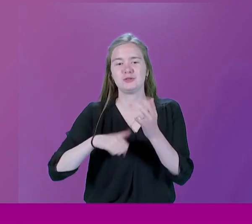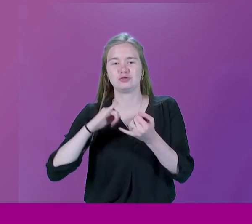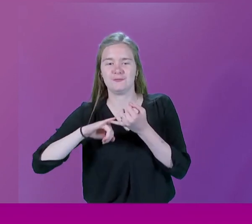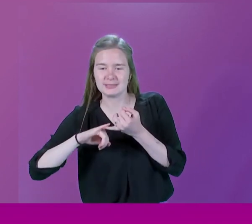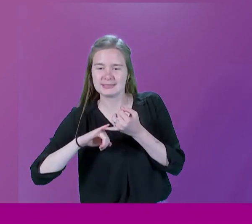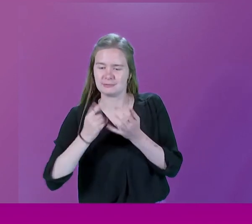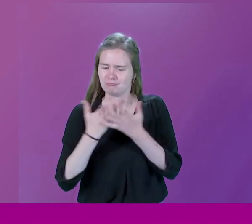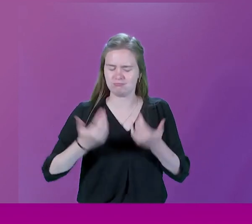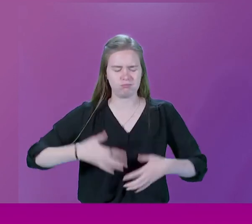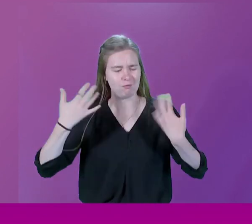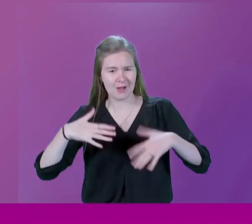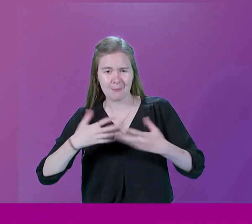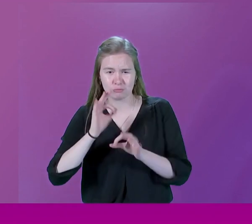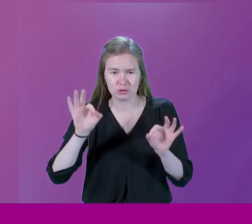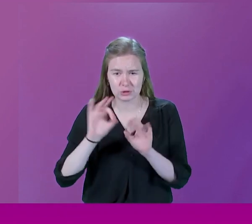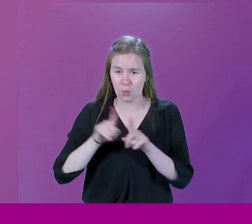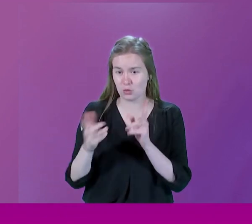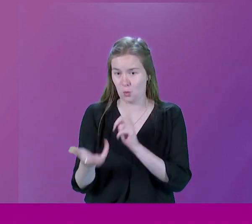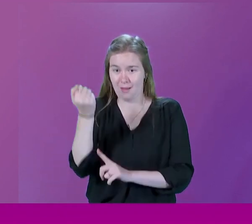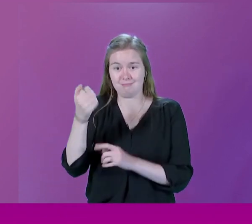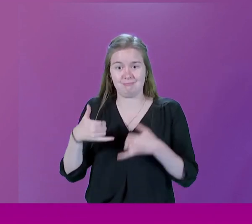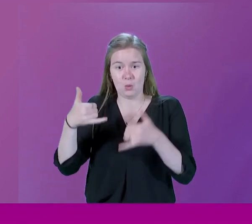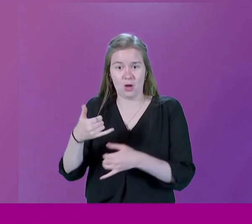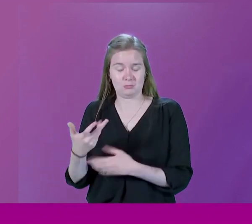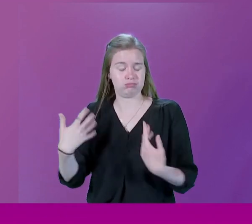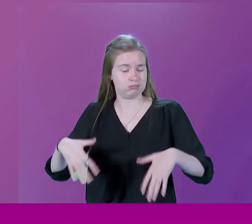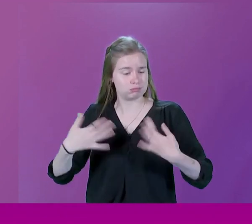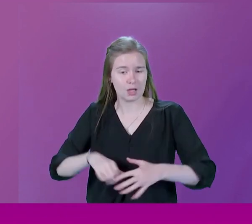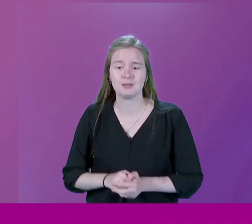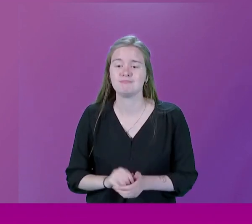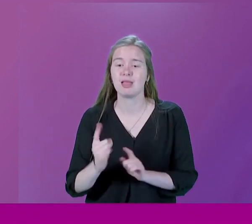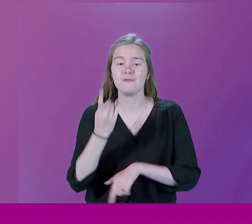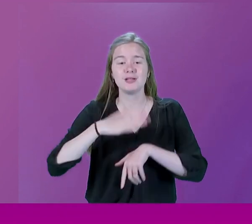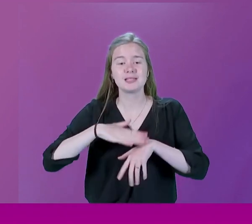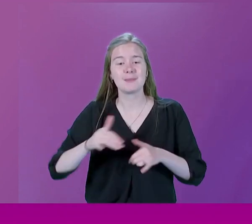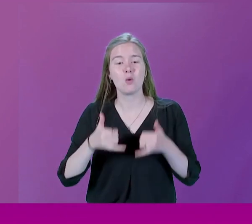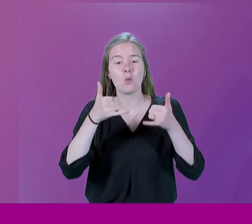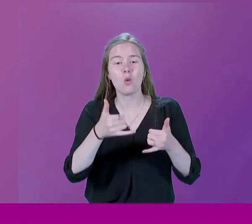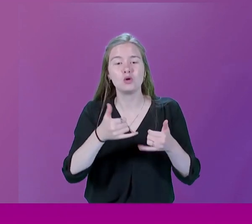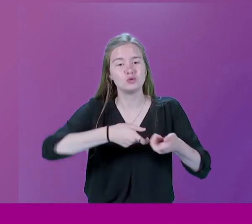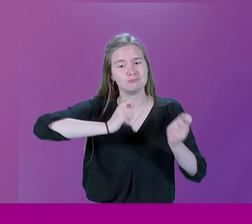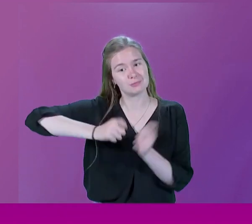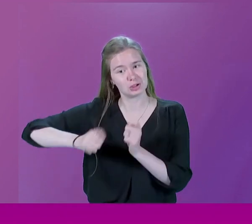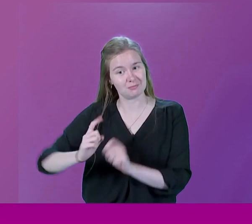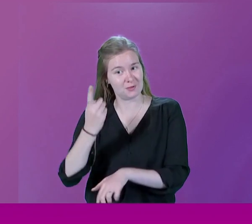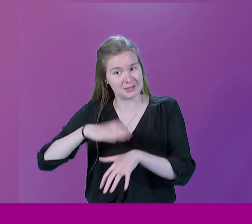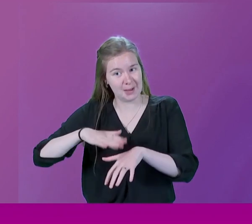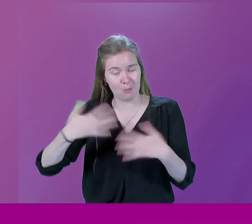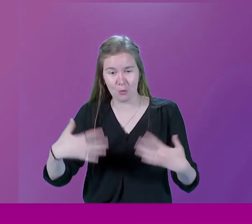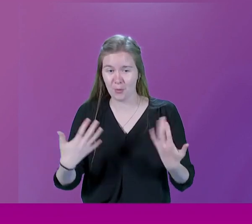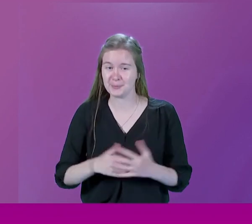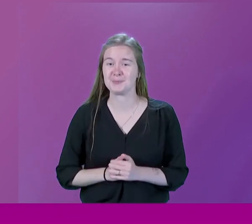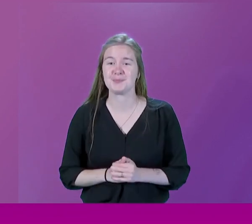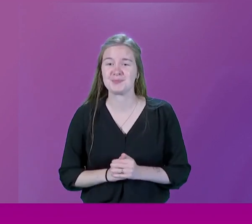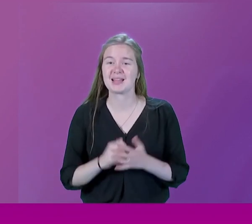Stravinsky and Yehudi Menuhin. This is the first time the award has been presented to a percussionist. Dame